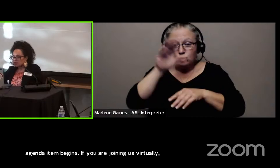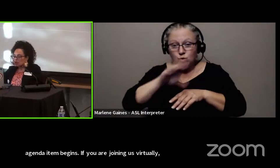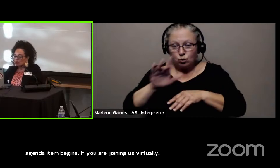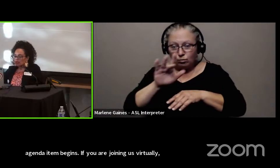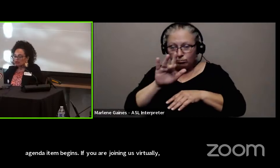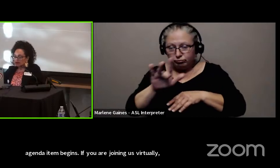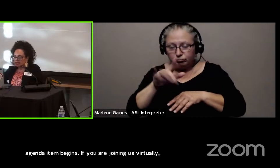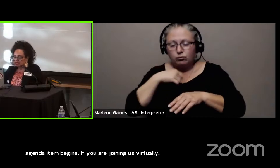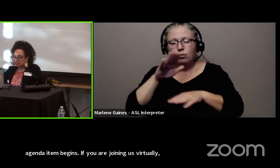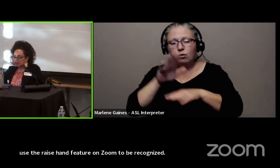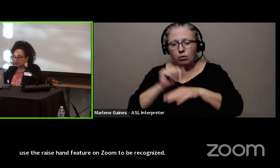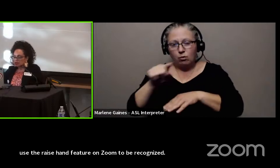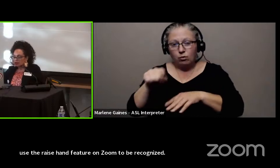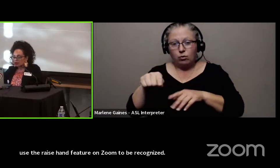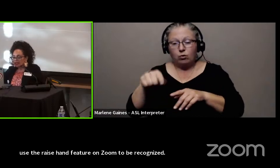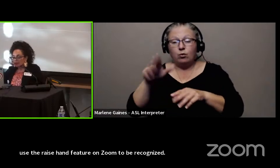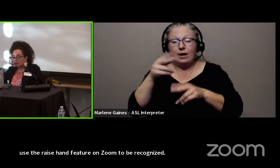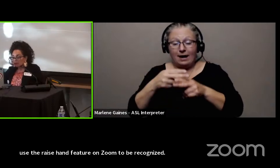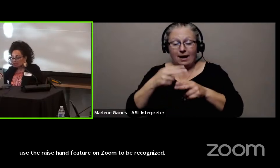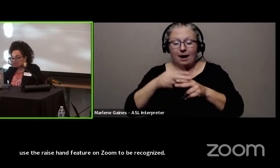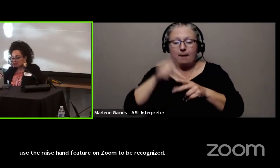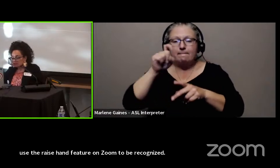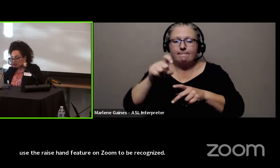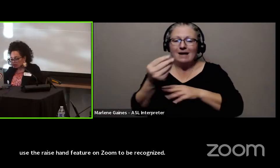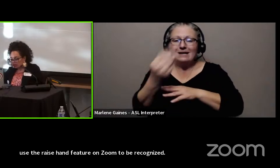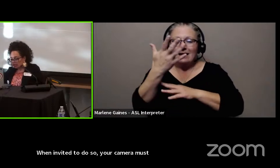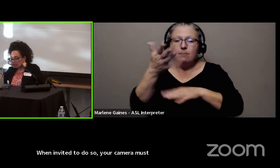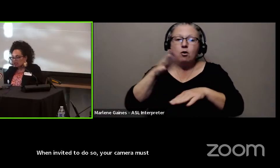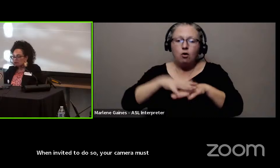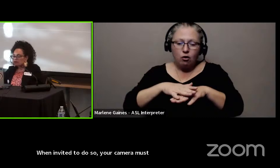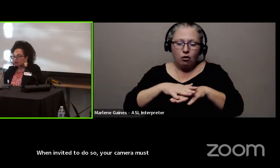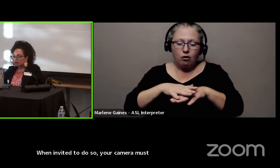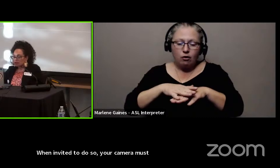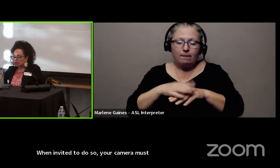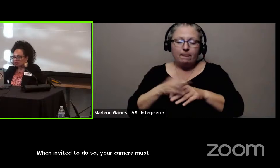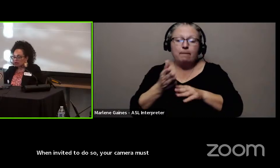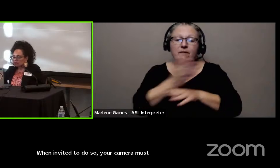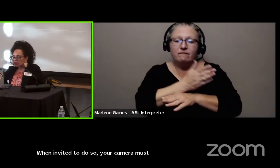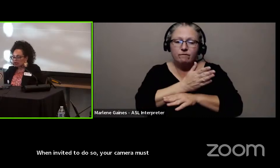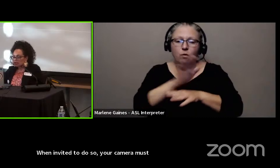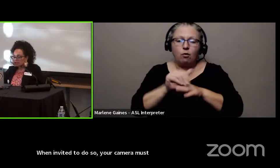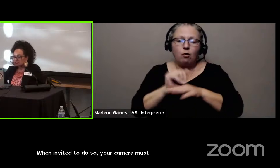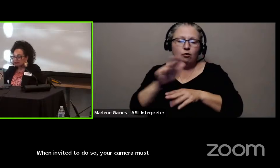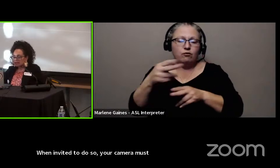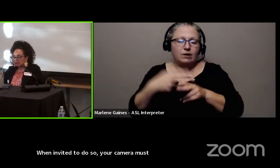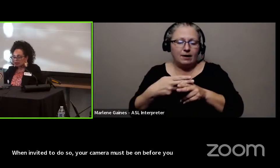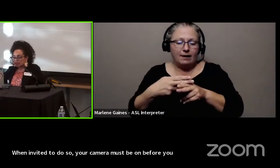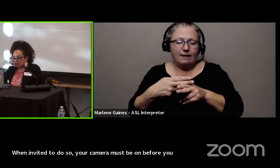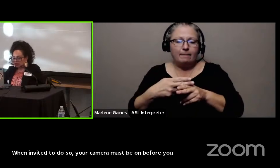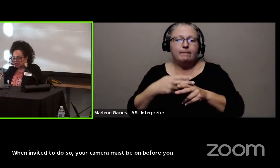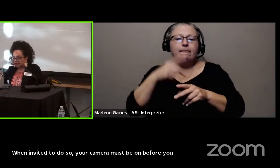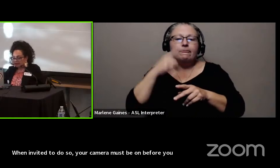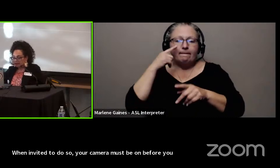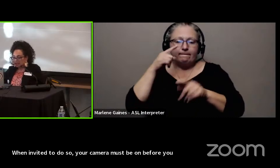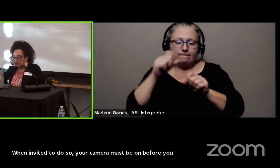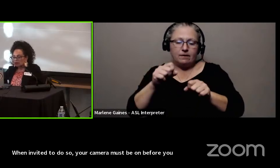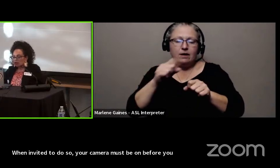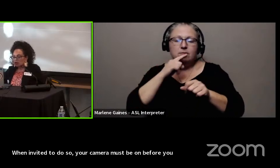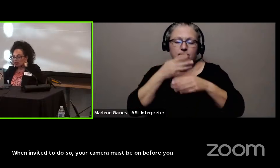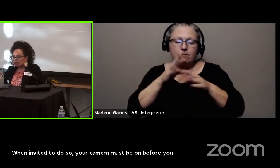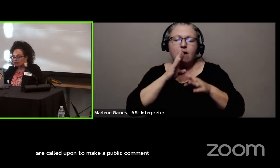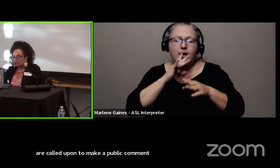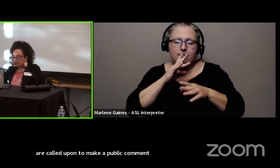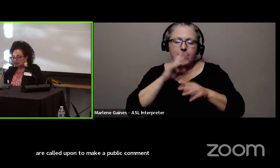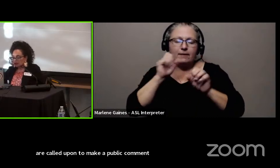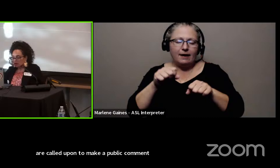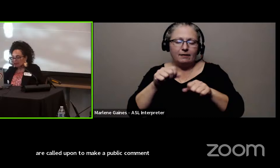recognized. When invited to do so, your camera must be on before you are called upon to make a public comment. We will